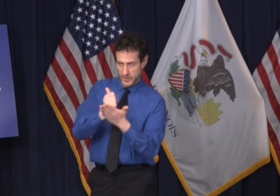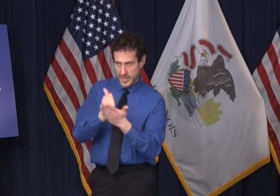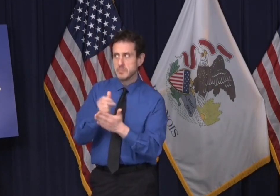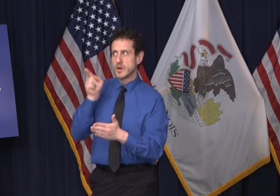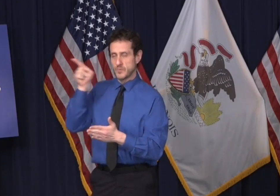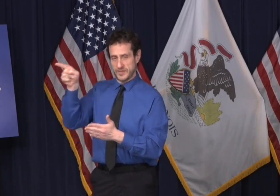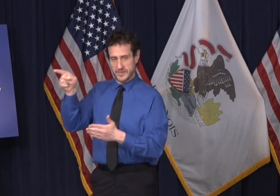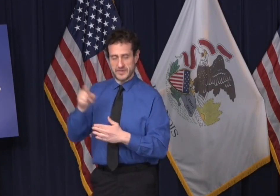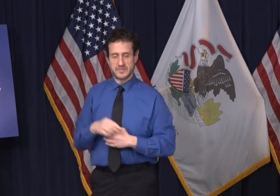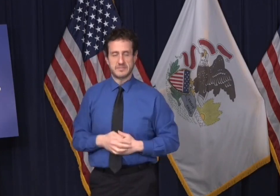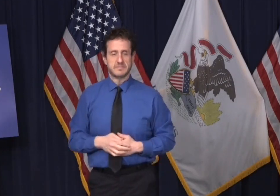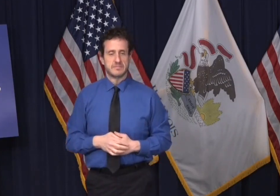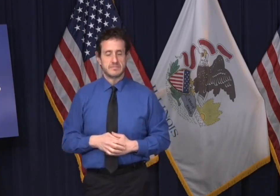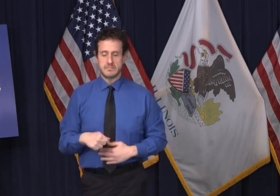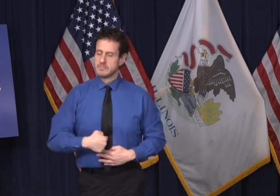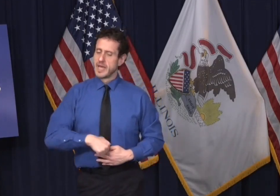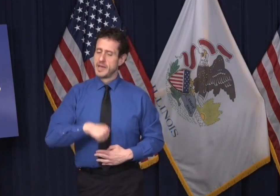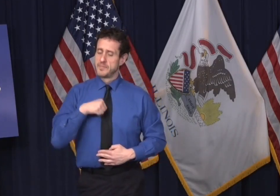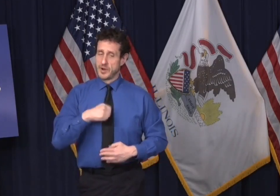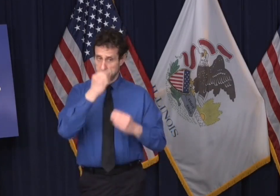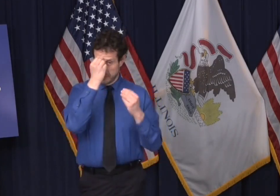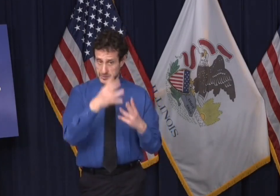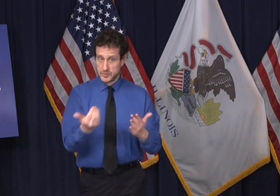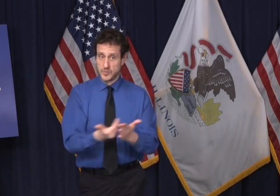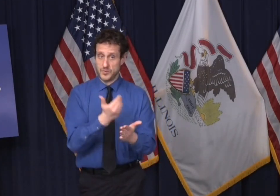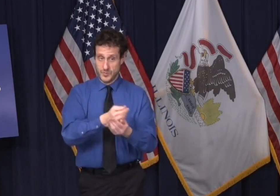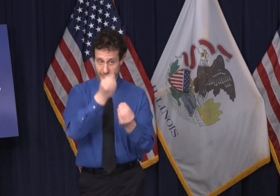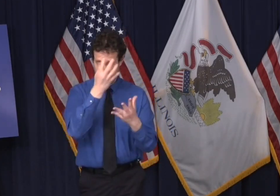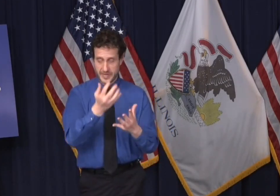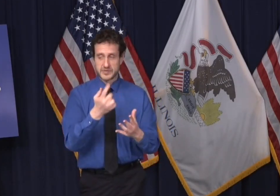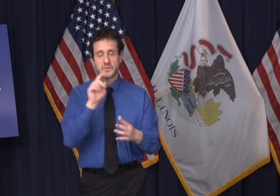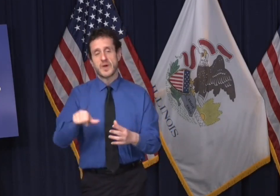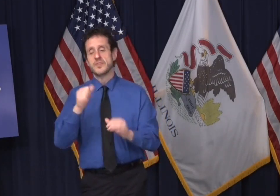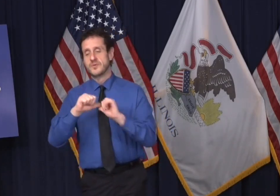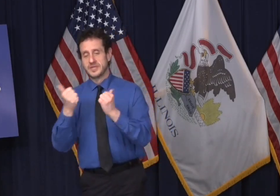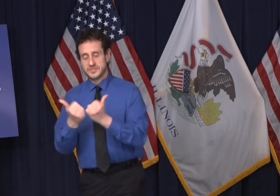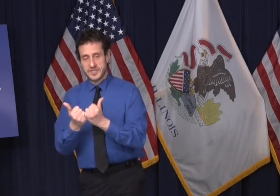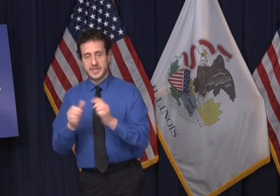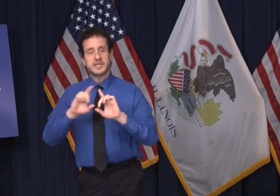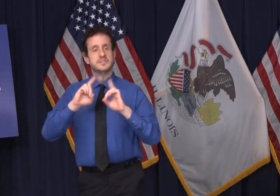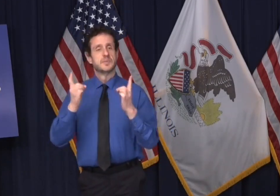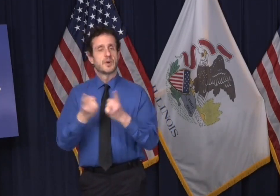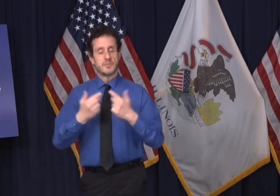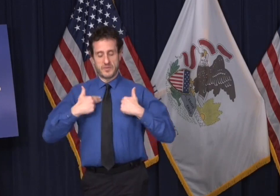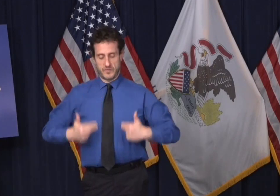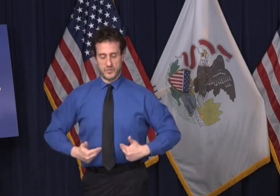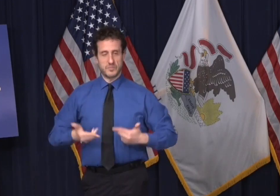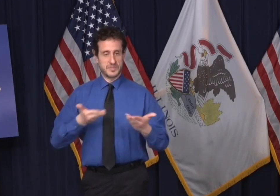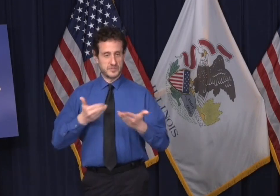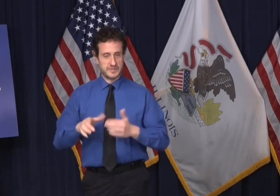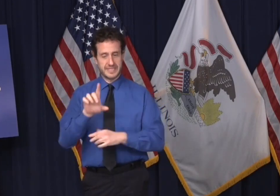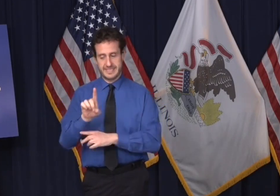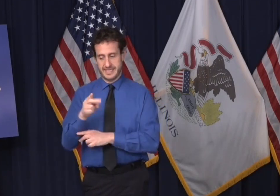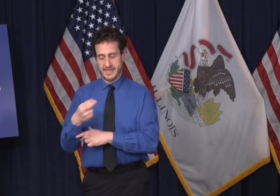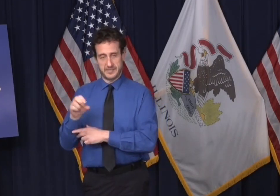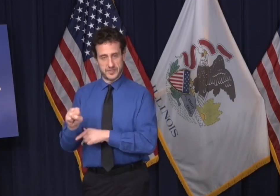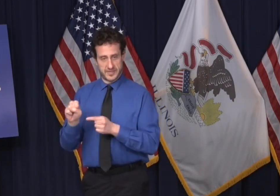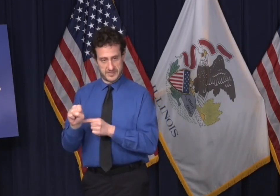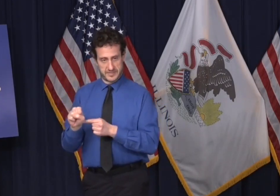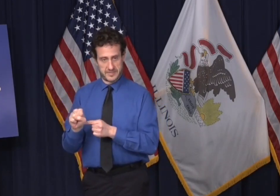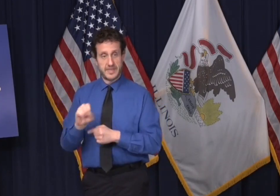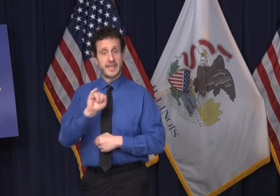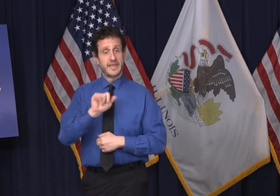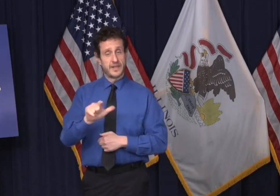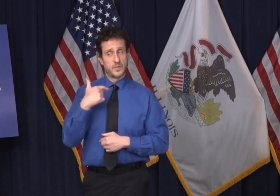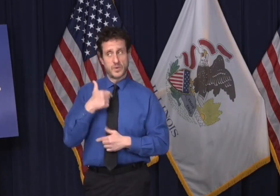another critical update from another of our agencies, and that's the Department of Human Services. Illinois requested